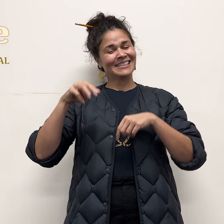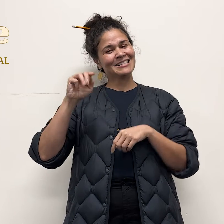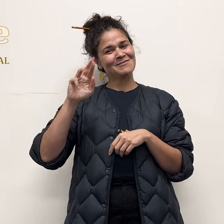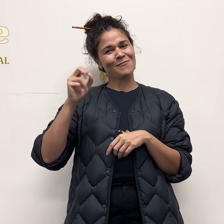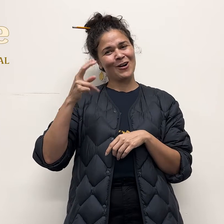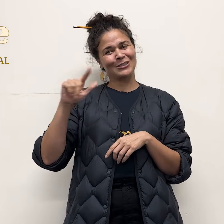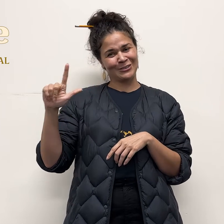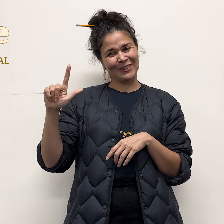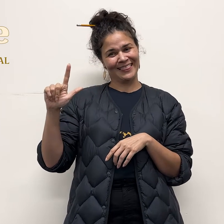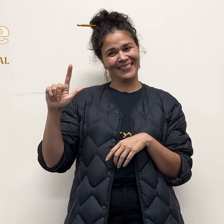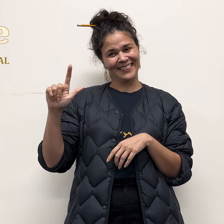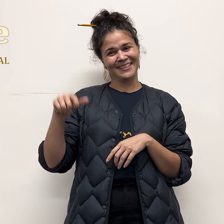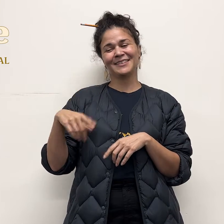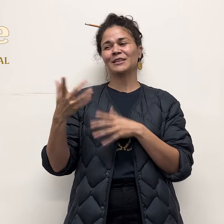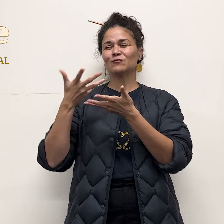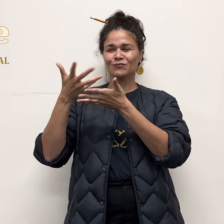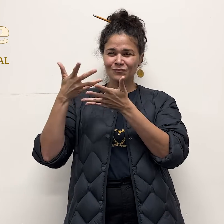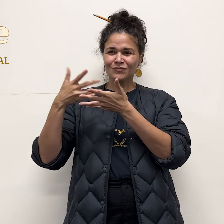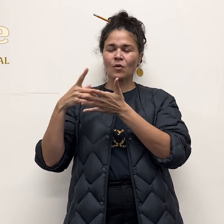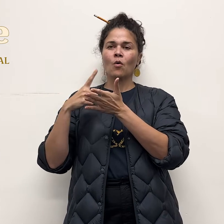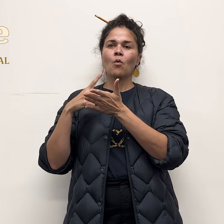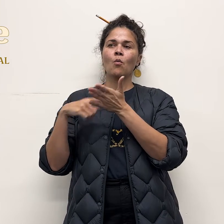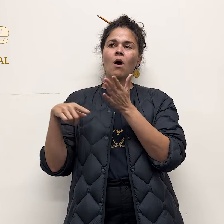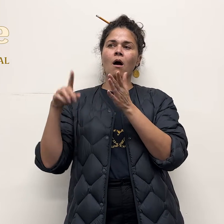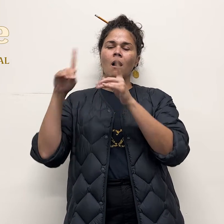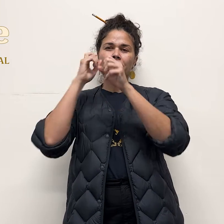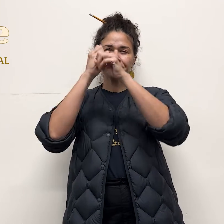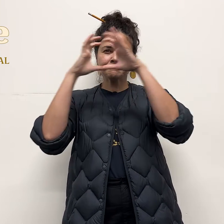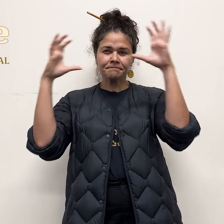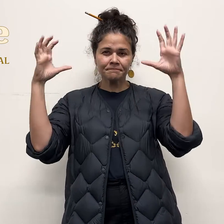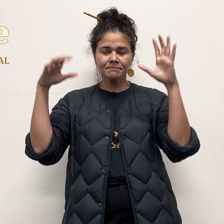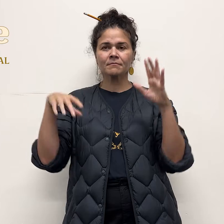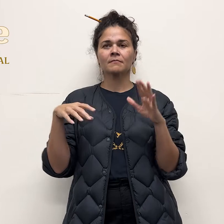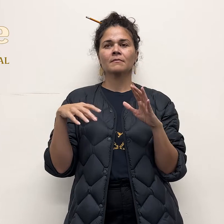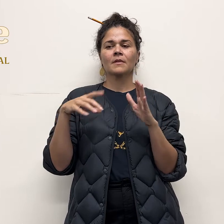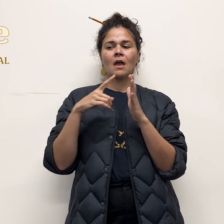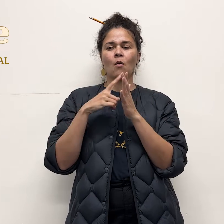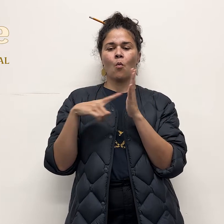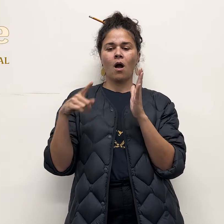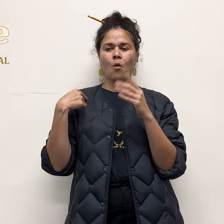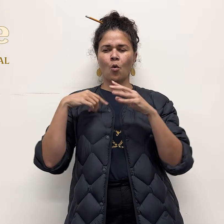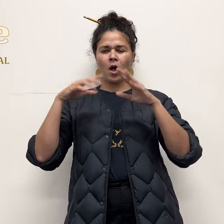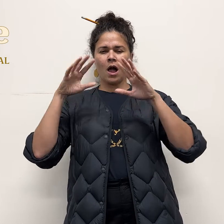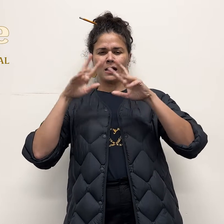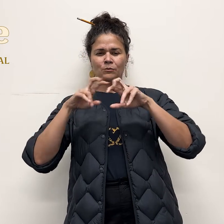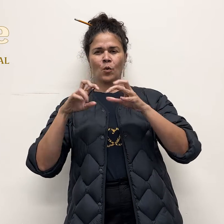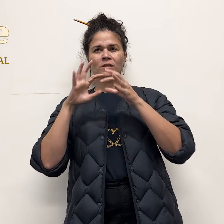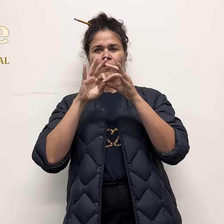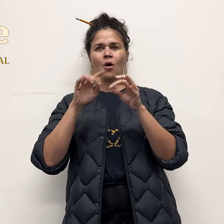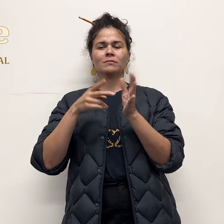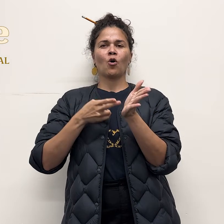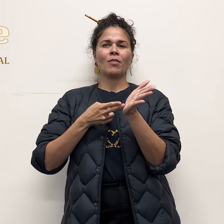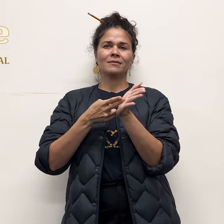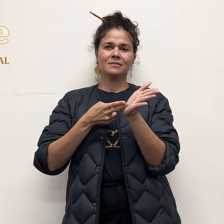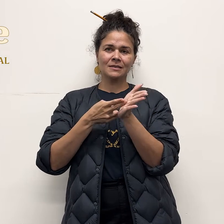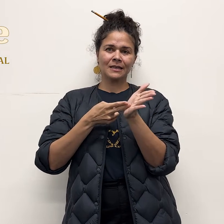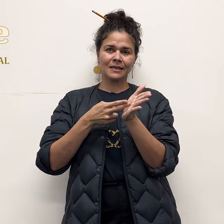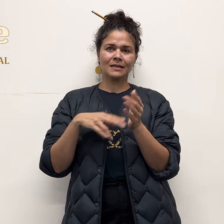in particular with Marshall, who's both the director and the writer of this piece, to understand his vision and make sure that we go down a path